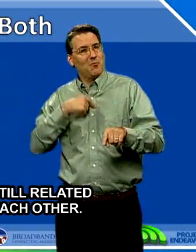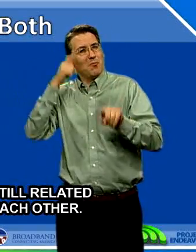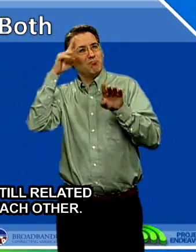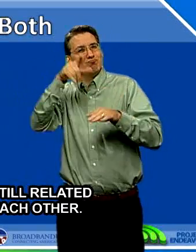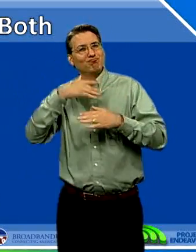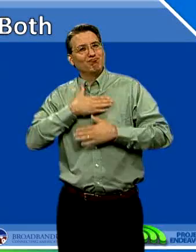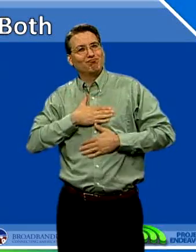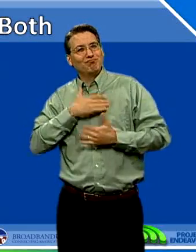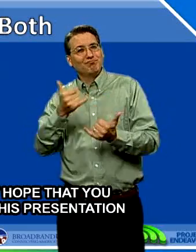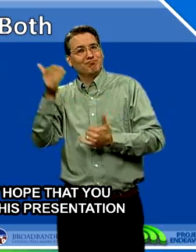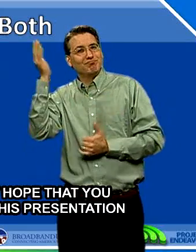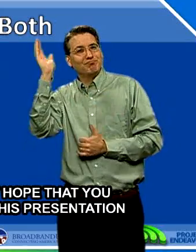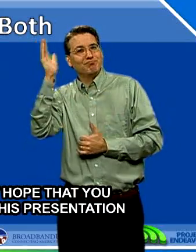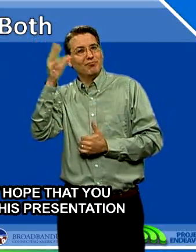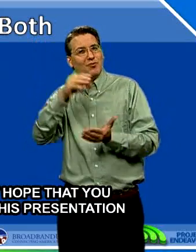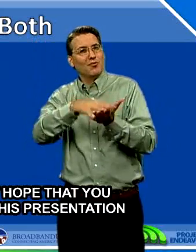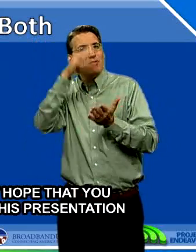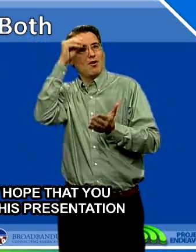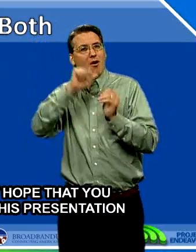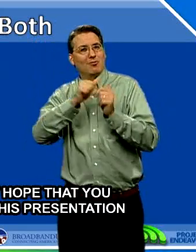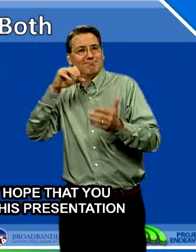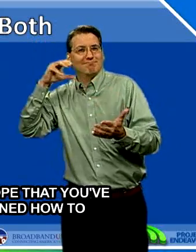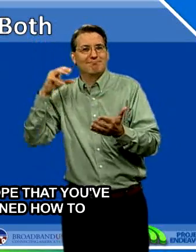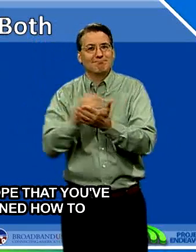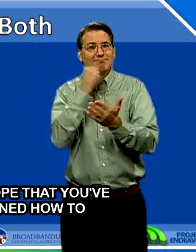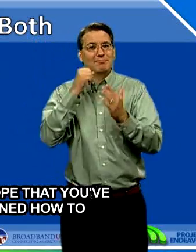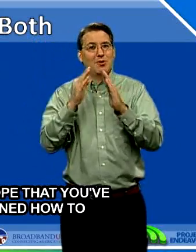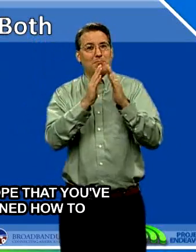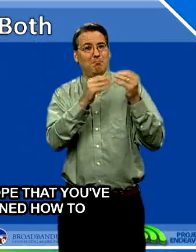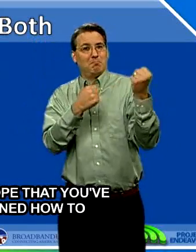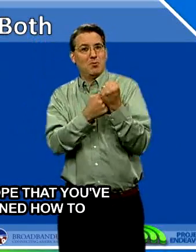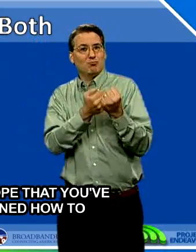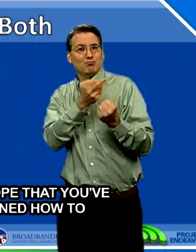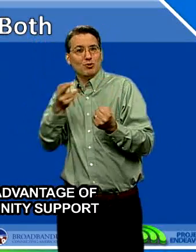to each other. I really hope that you enjoyed this presentation, and I hope that you've learned how to take